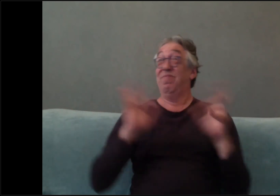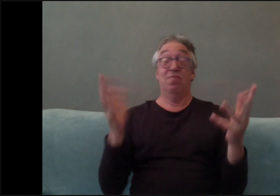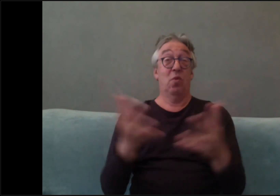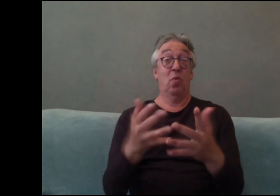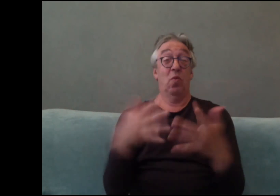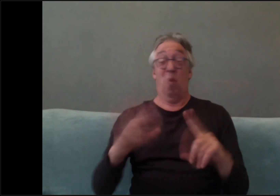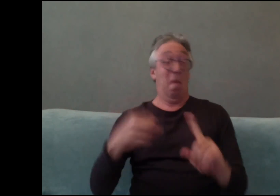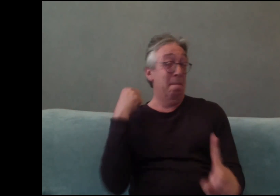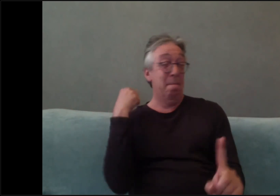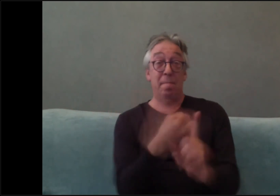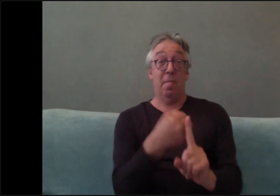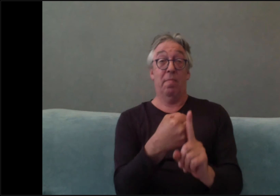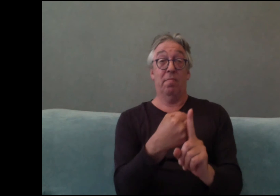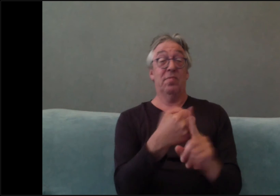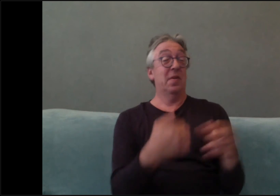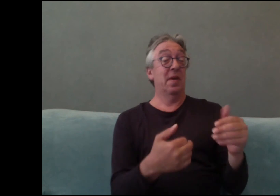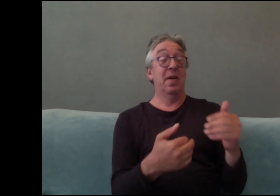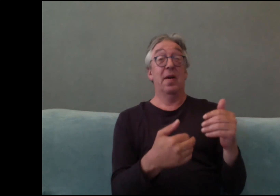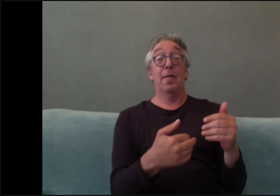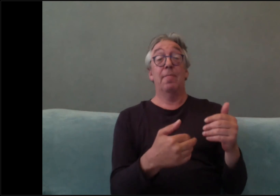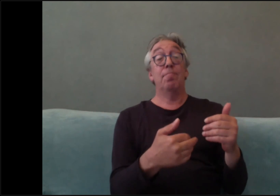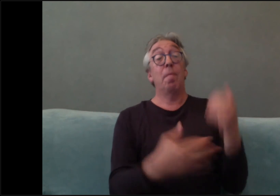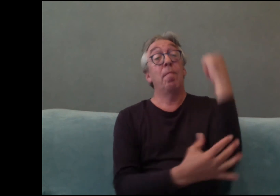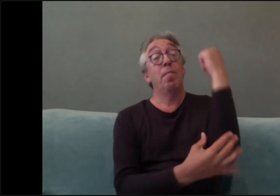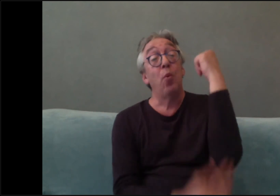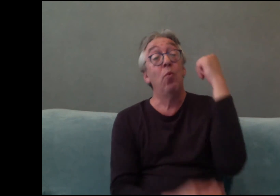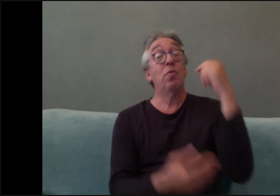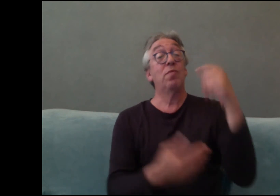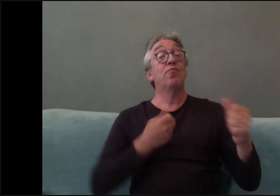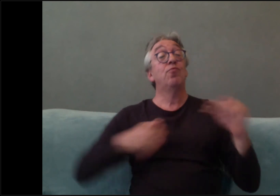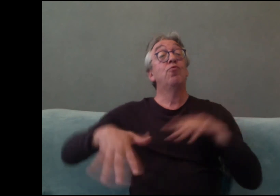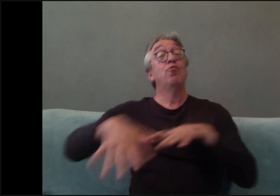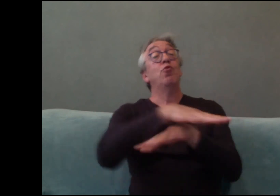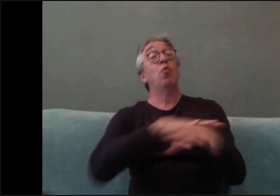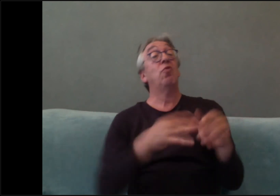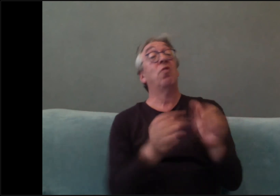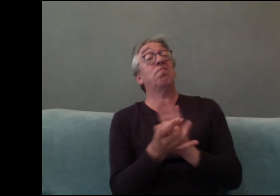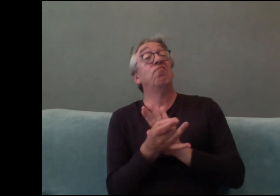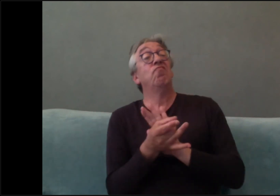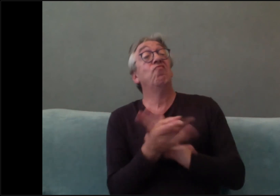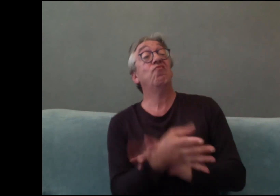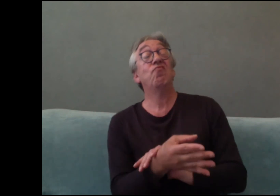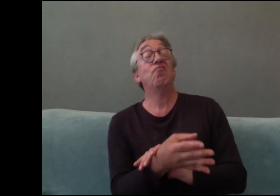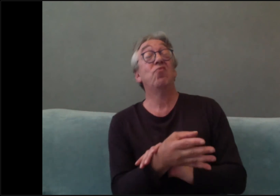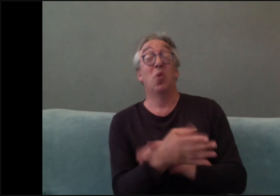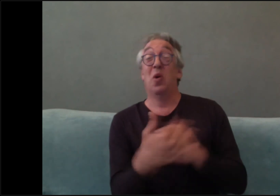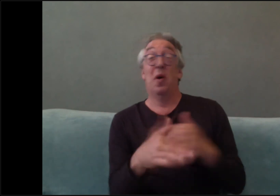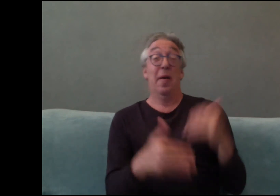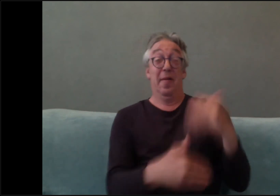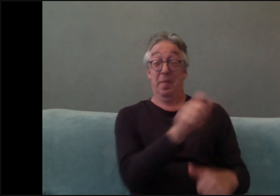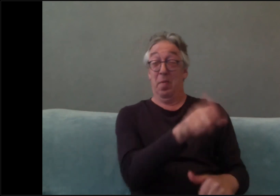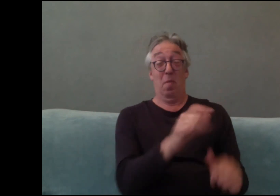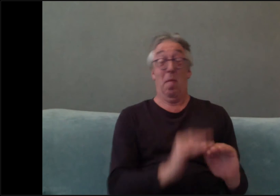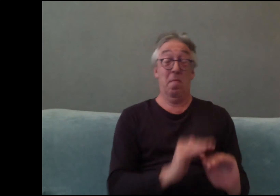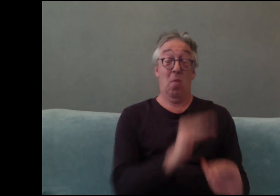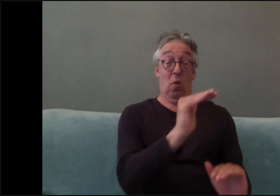for persons with disabilities. So, of course, when reading the report, you have to bear in mind that these figures are likely to become worse